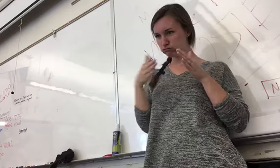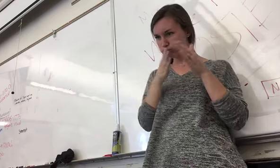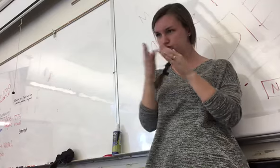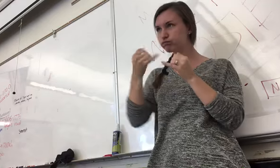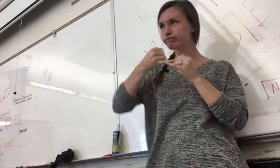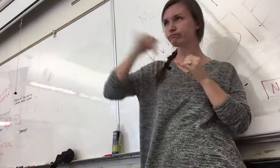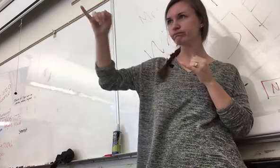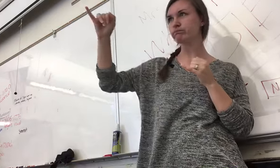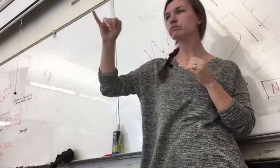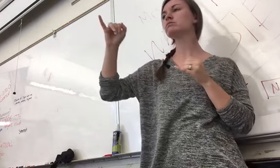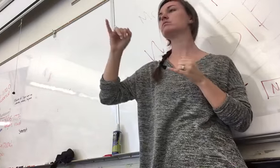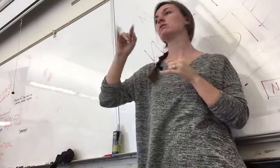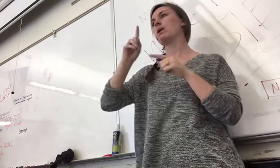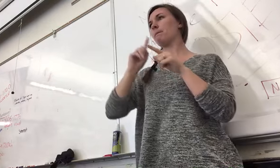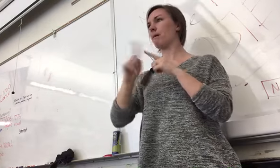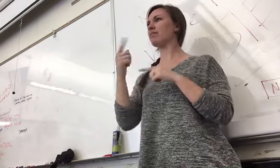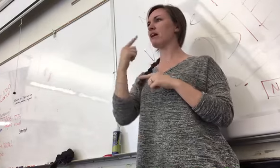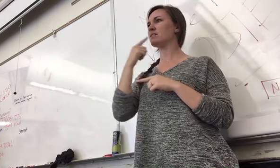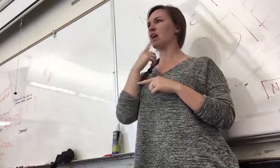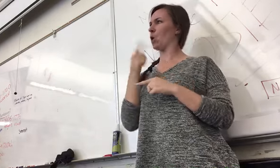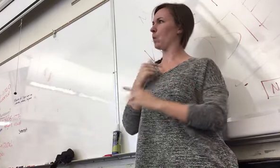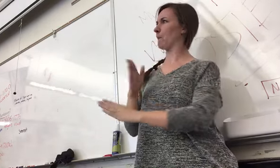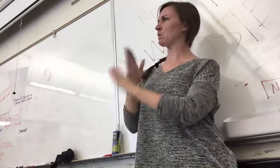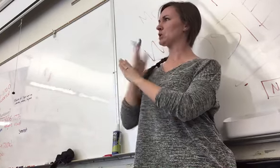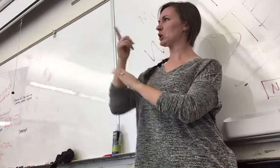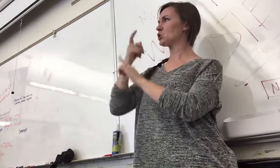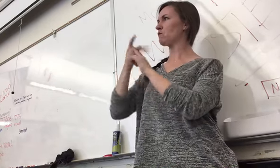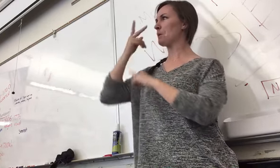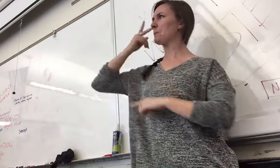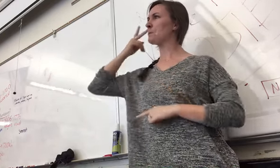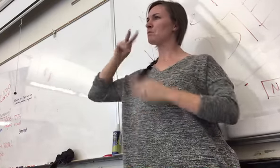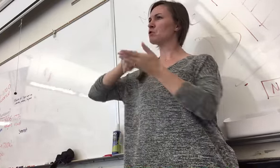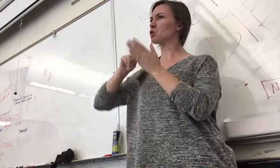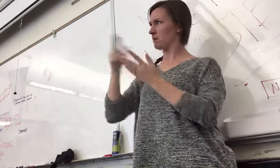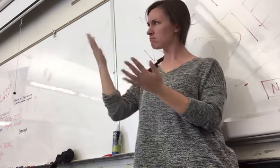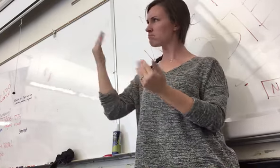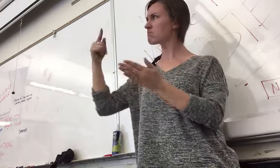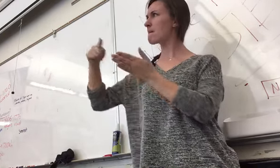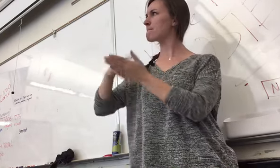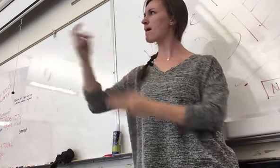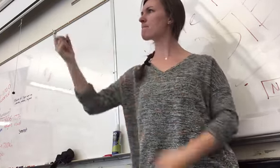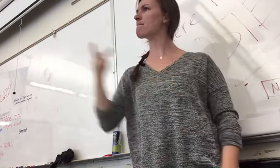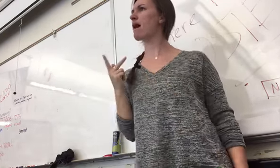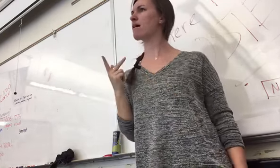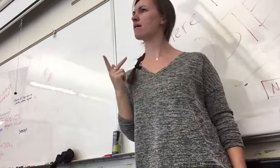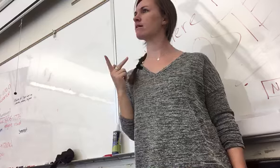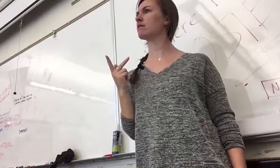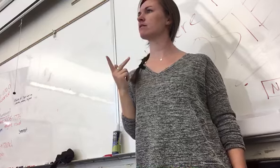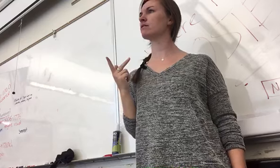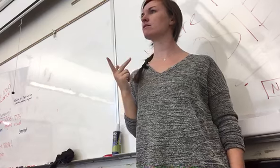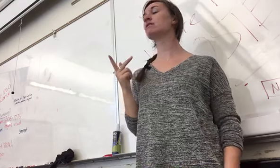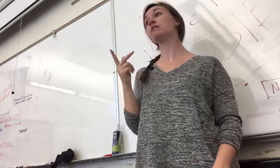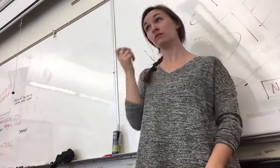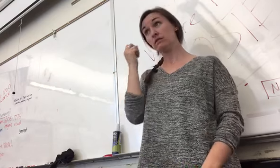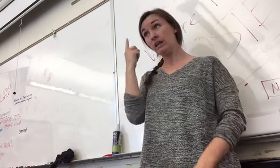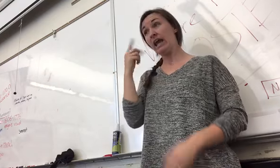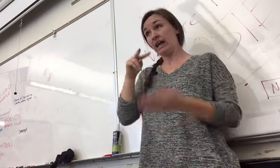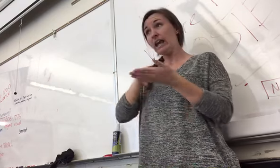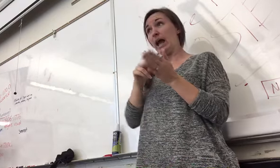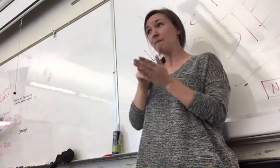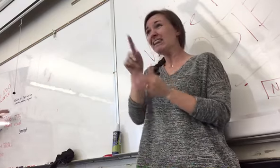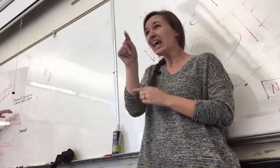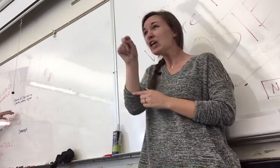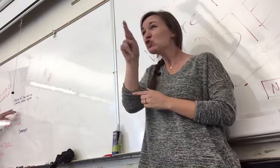it, mostly because they say we protected you from the natives, so you have to pay us back. And this, by the way, is in the several trillions of dollars of debt. It's a